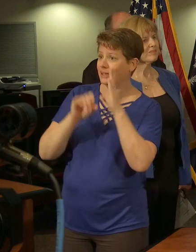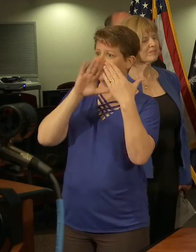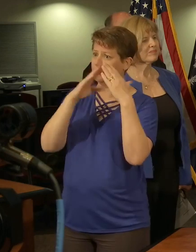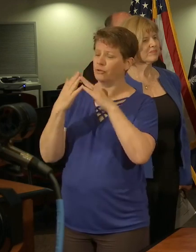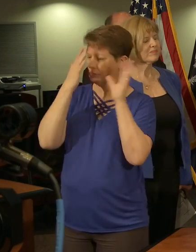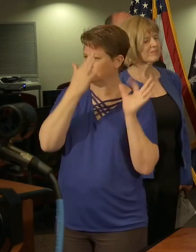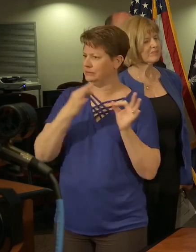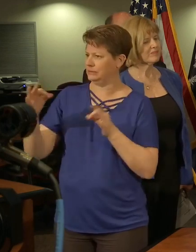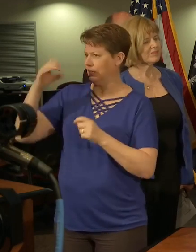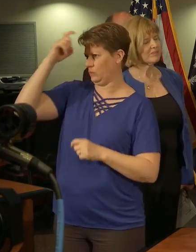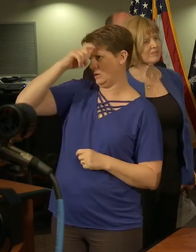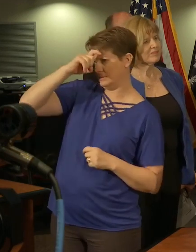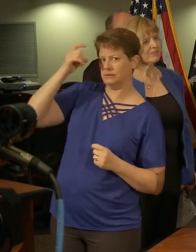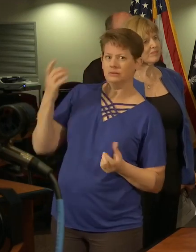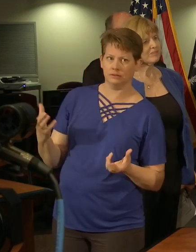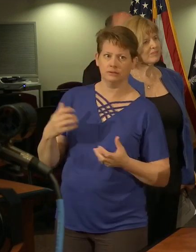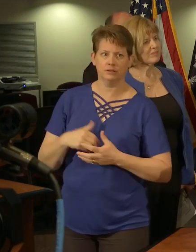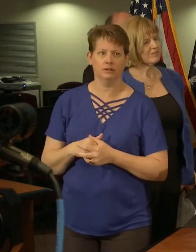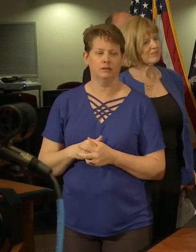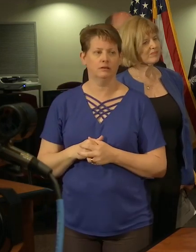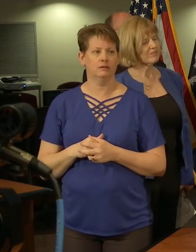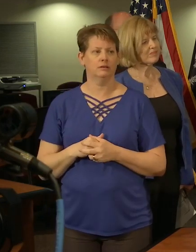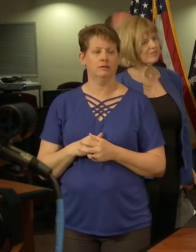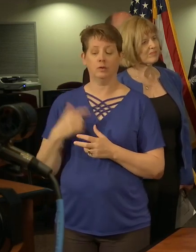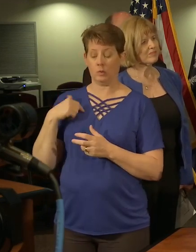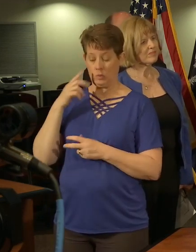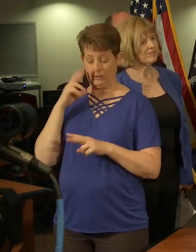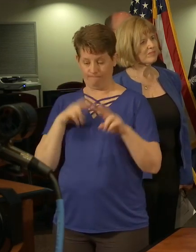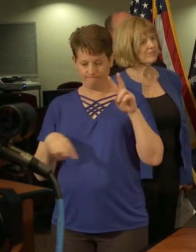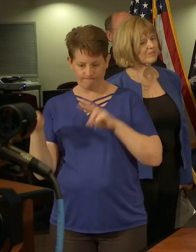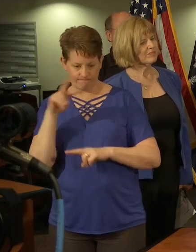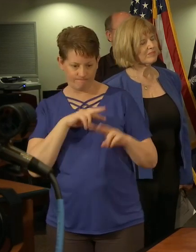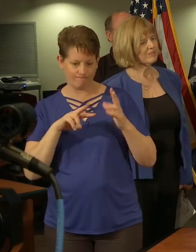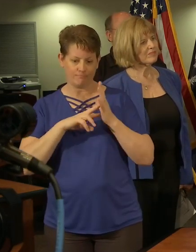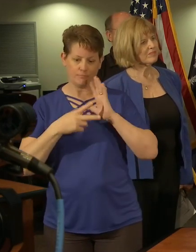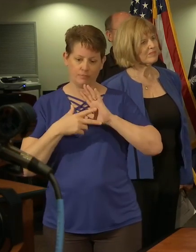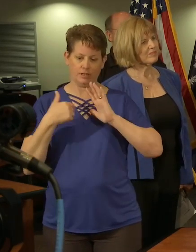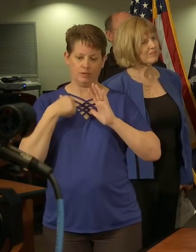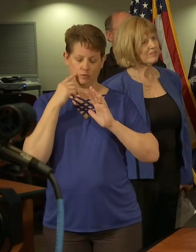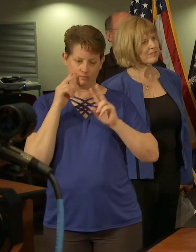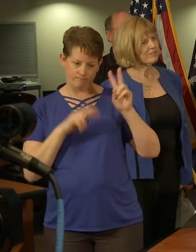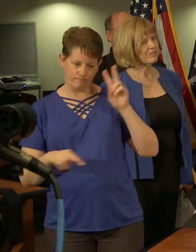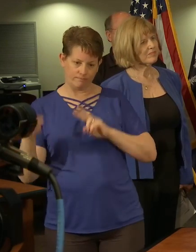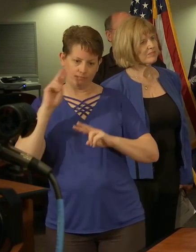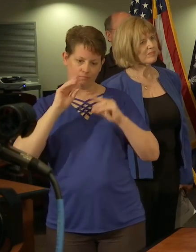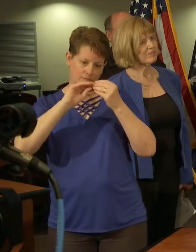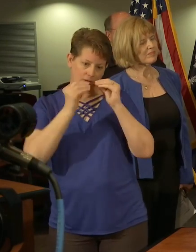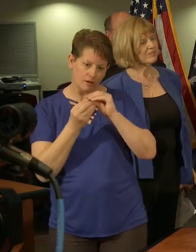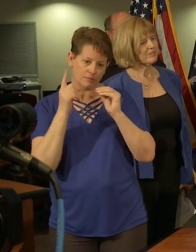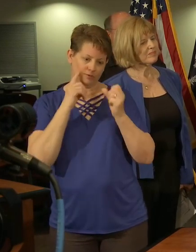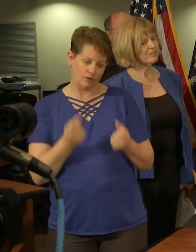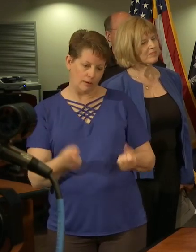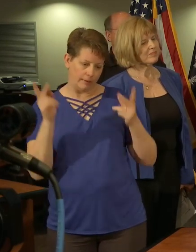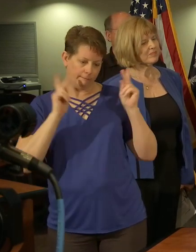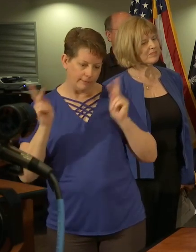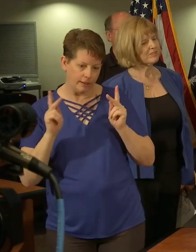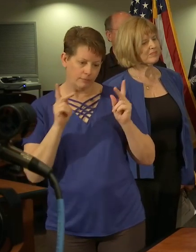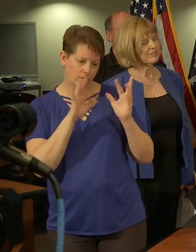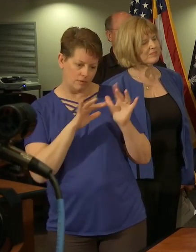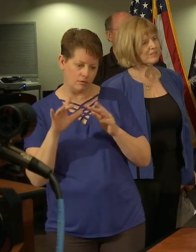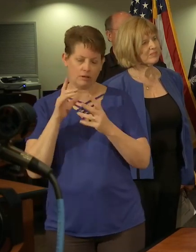decisions. As part of this measured approach, we are constantly monitoring our epidemiologic data and following